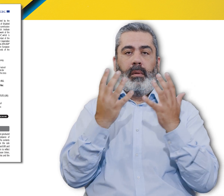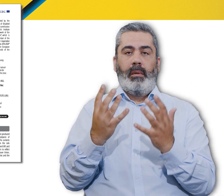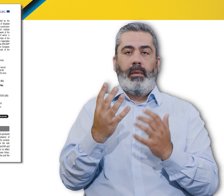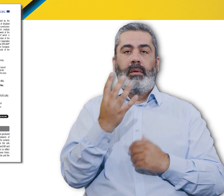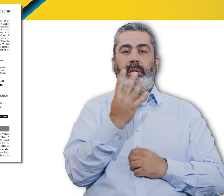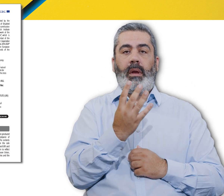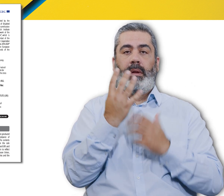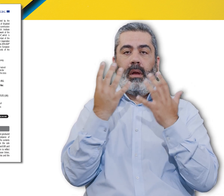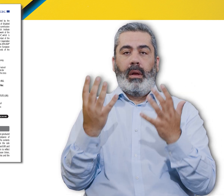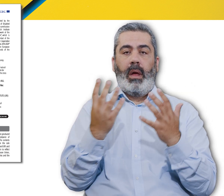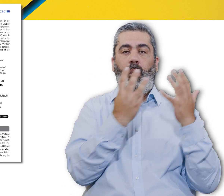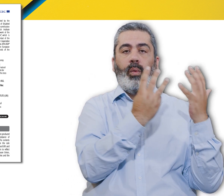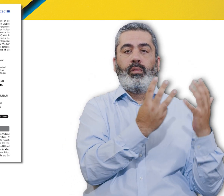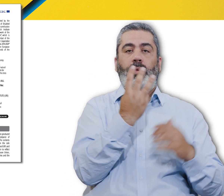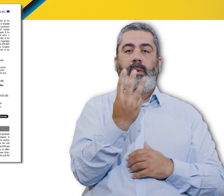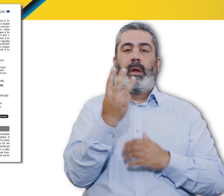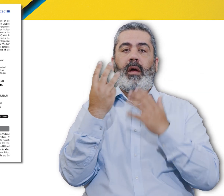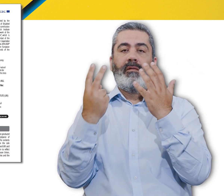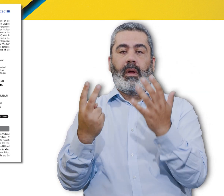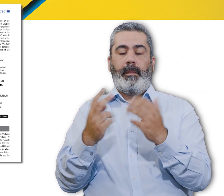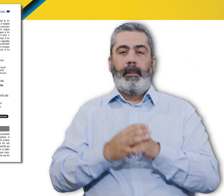49 837, email,